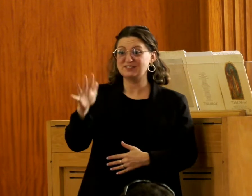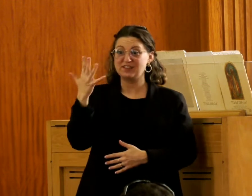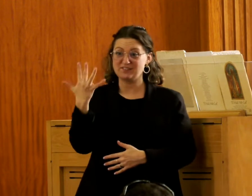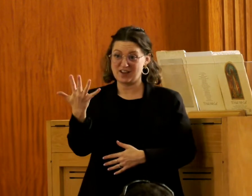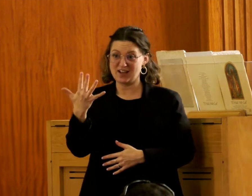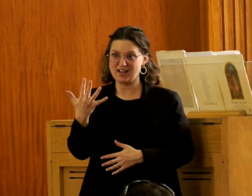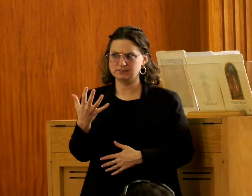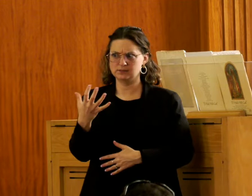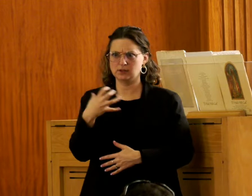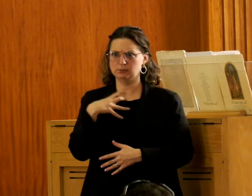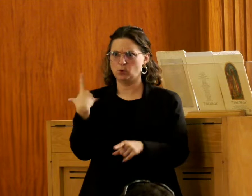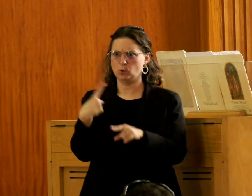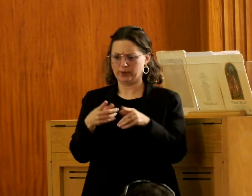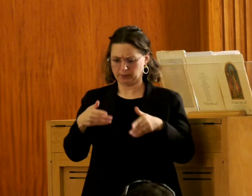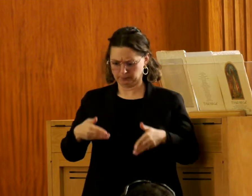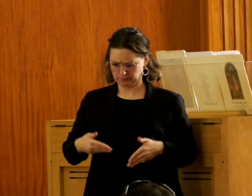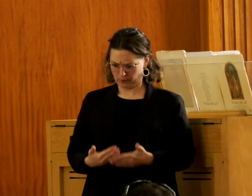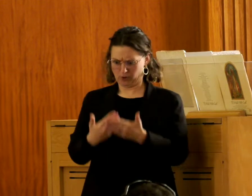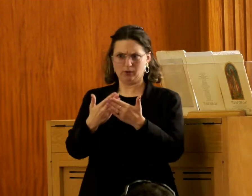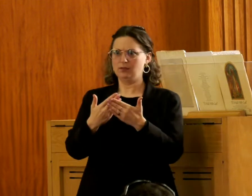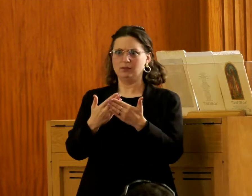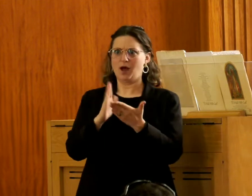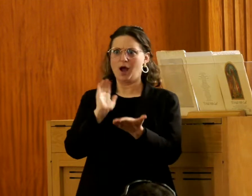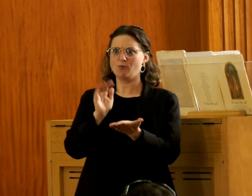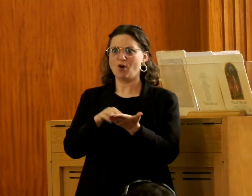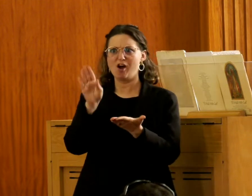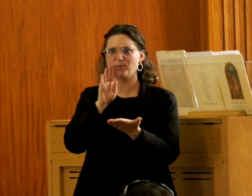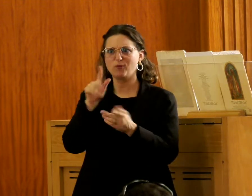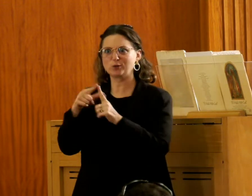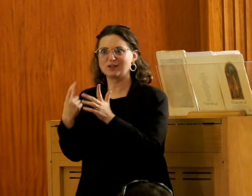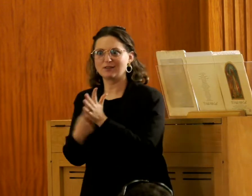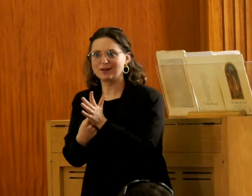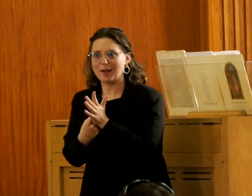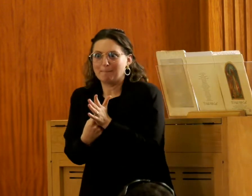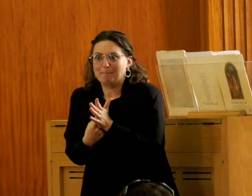quickly and anticipated by the doctor.